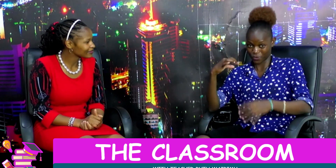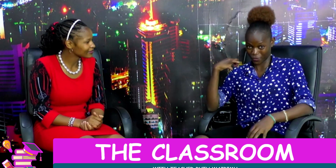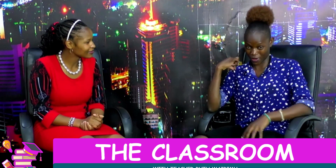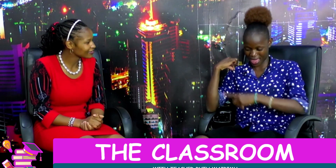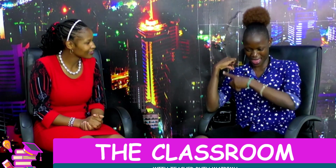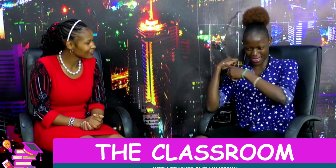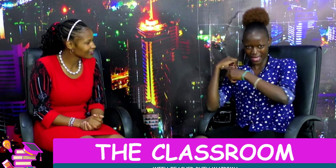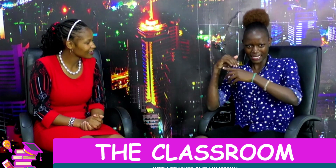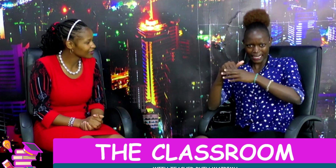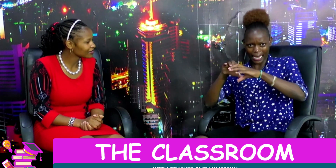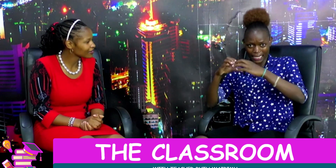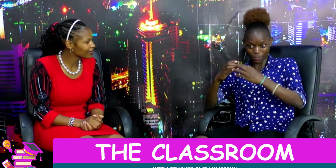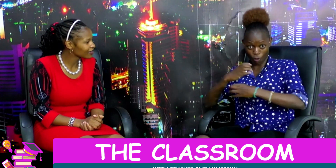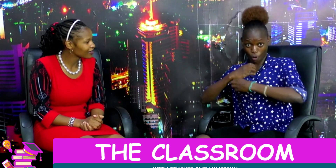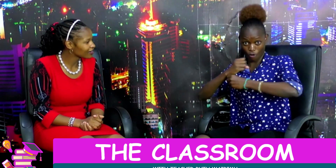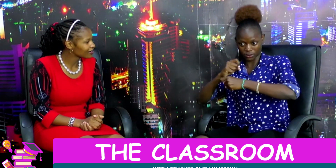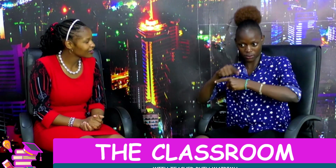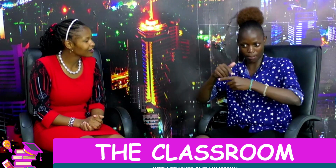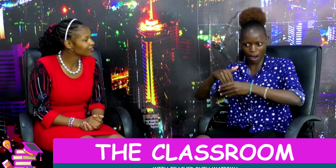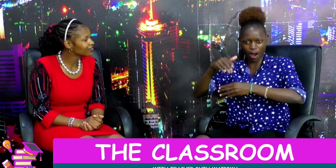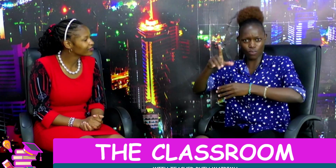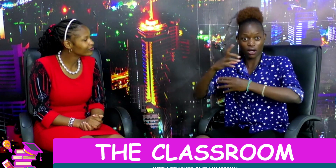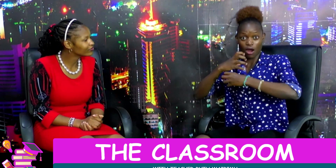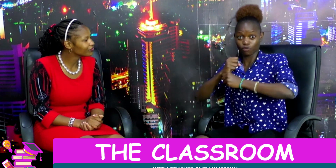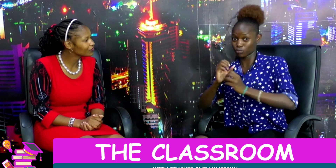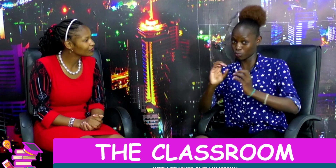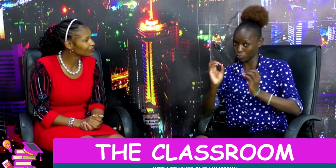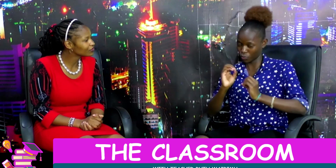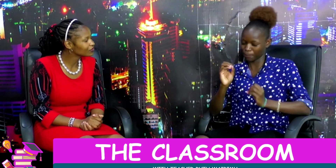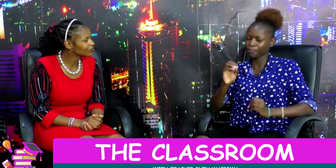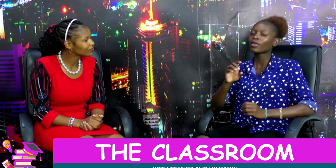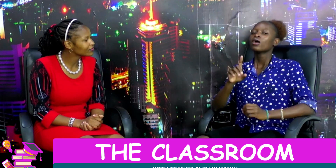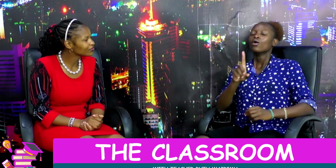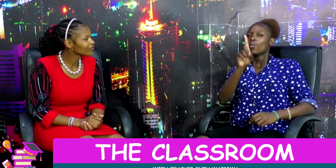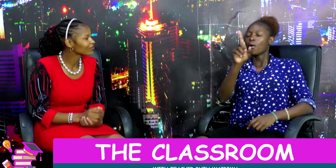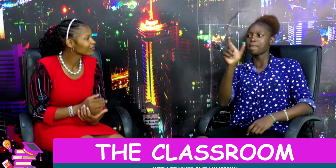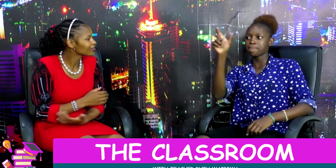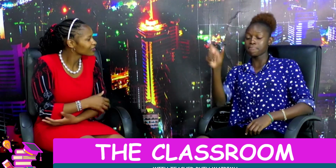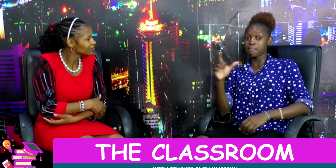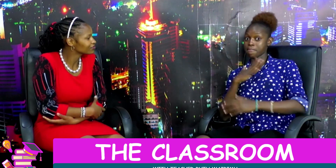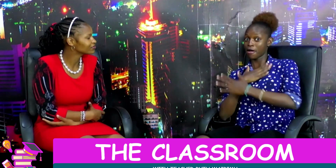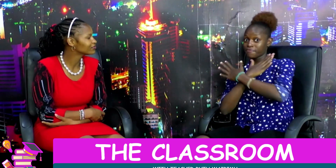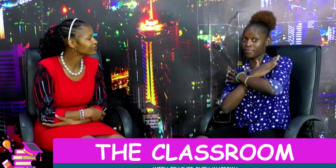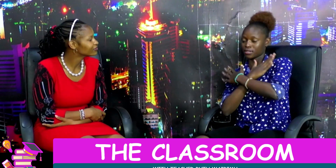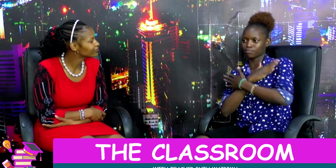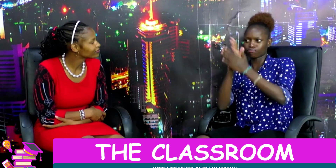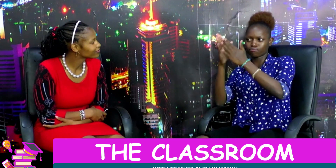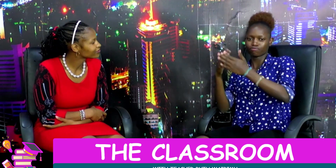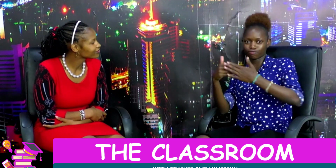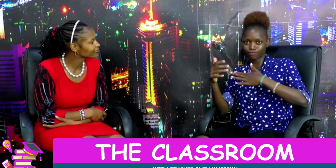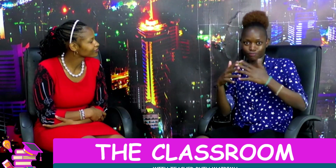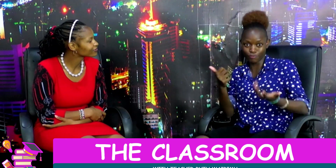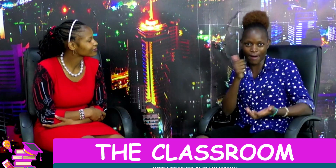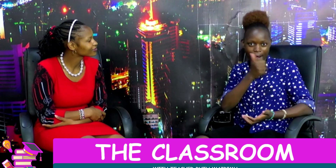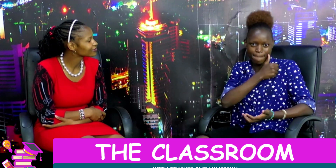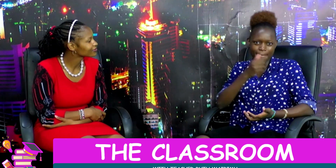asked how I gained the self-confidence. Remember when I first joined, when I was in Form 1, I